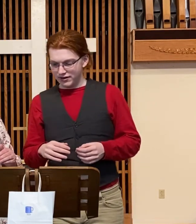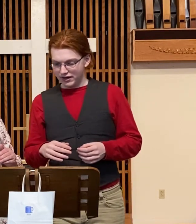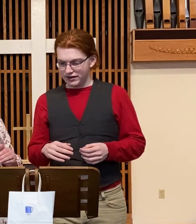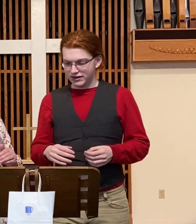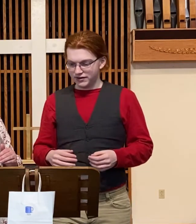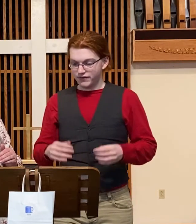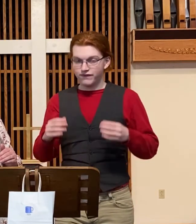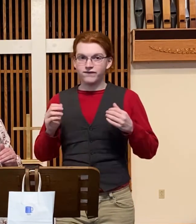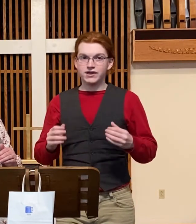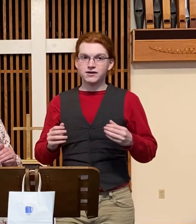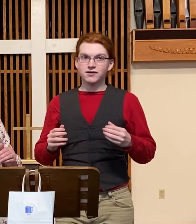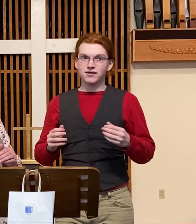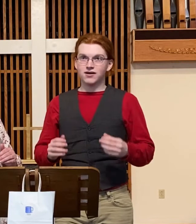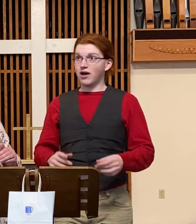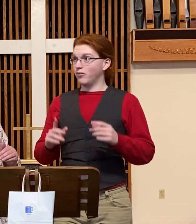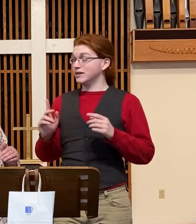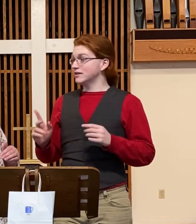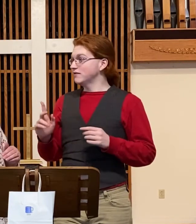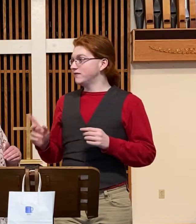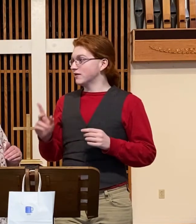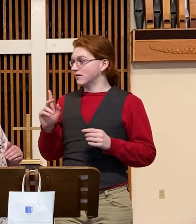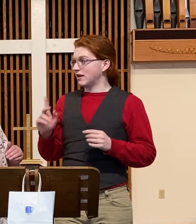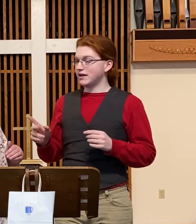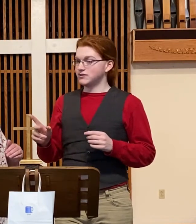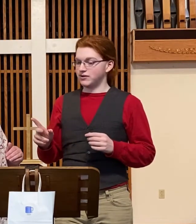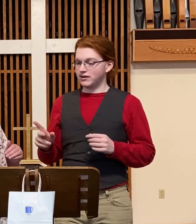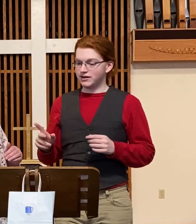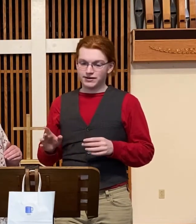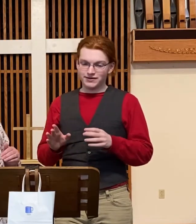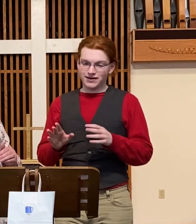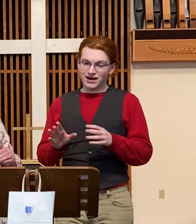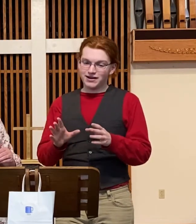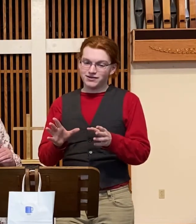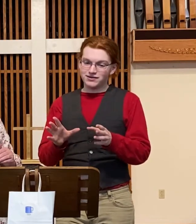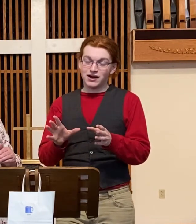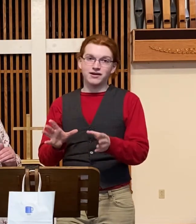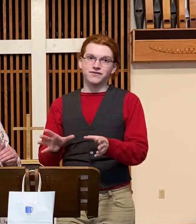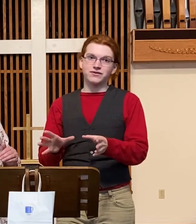And then fear. We did fear last week. Mm-hmm. And I kind of view